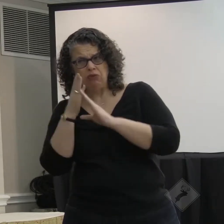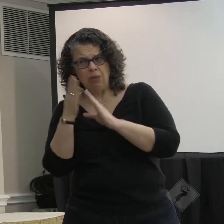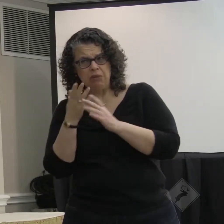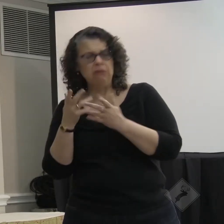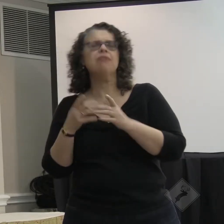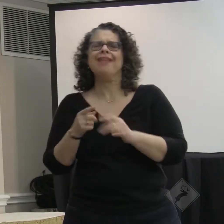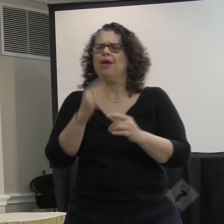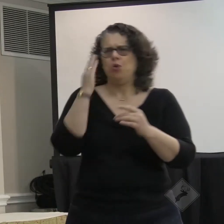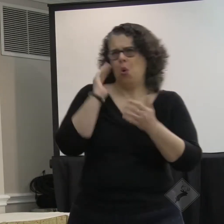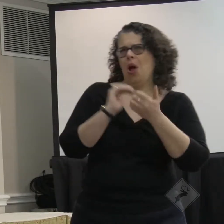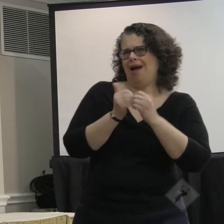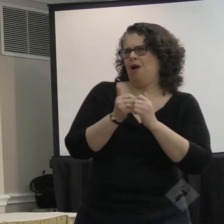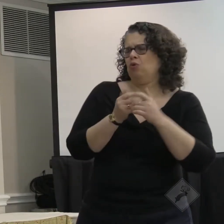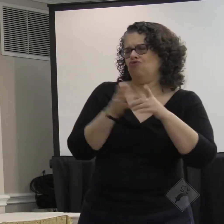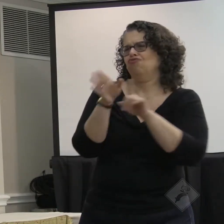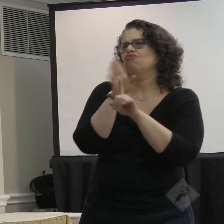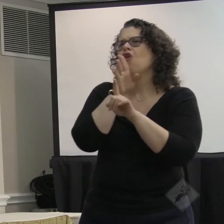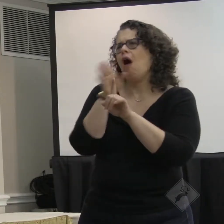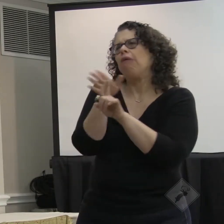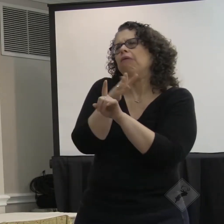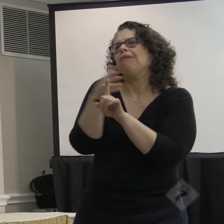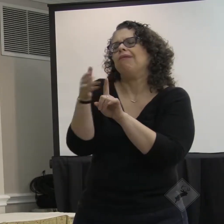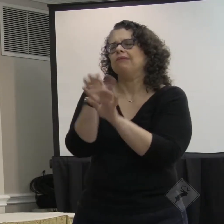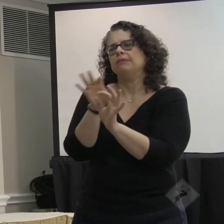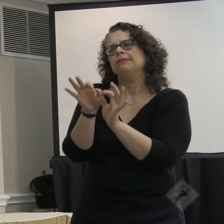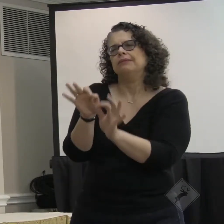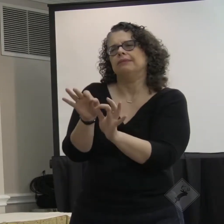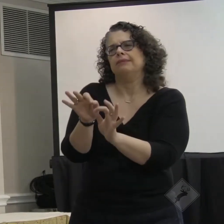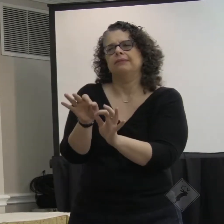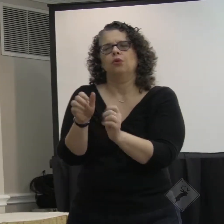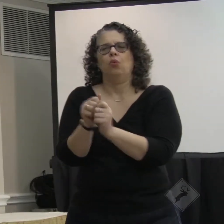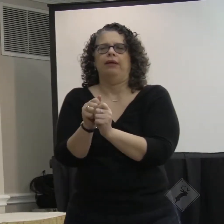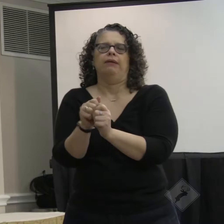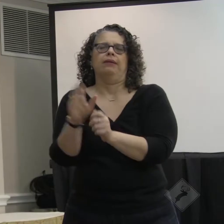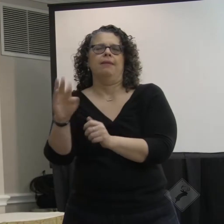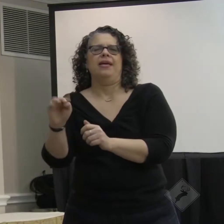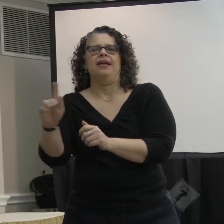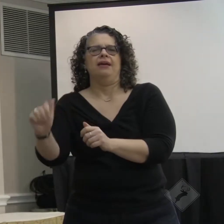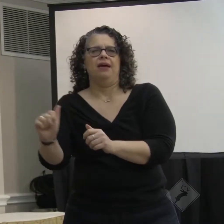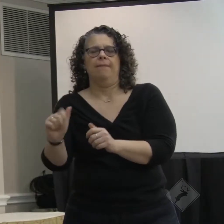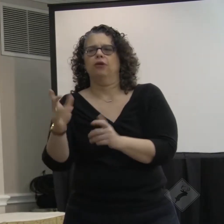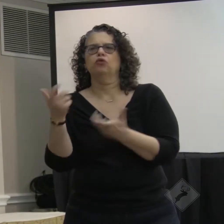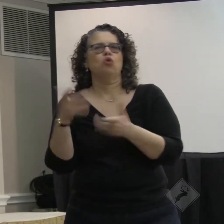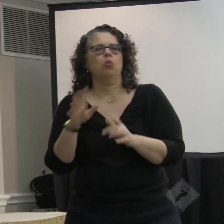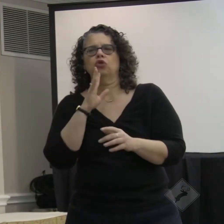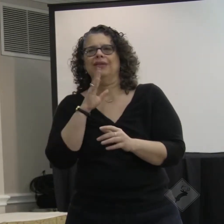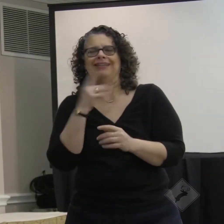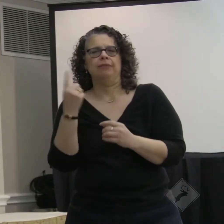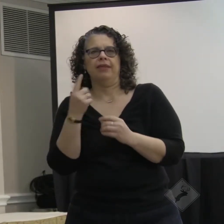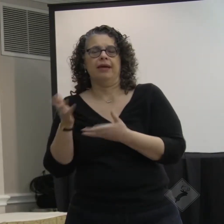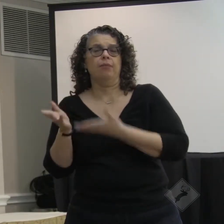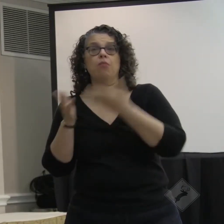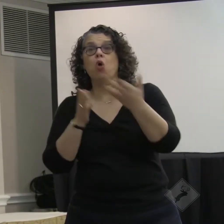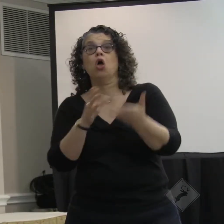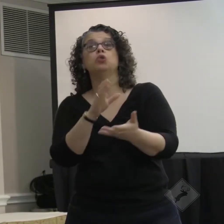make your situation worse when you're talking to the media by saying something that could be taken to the city council, for